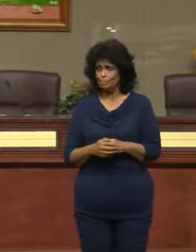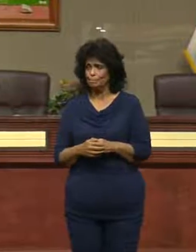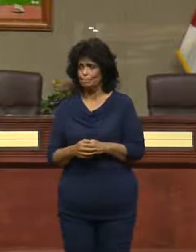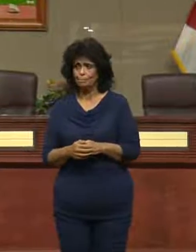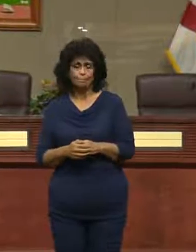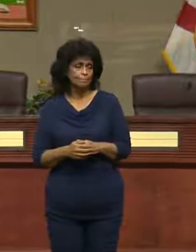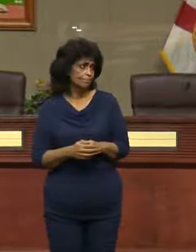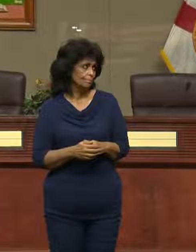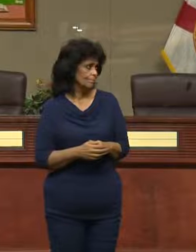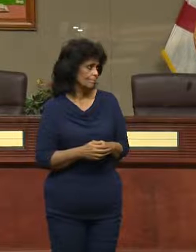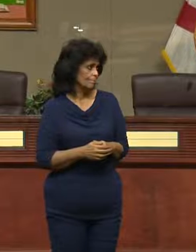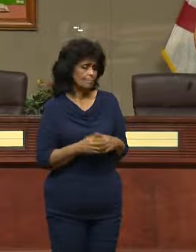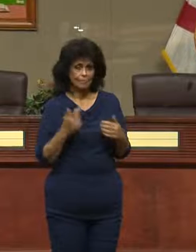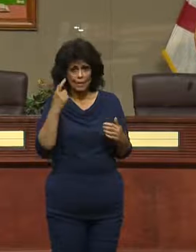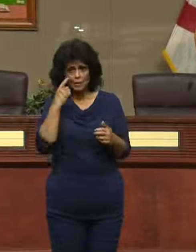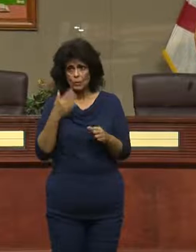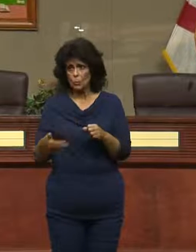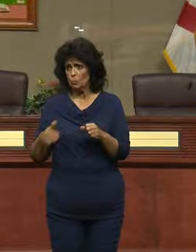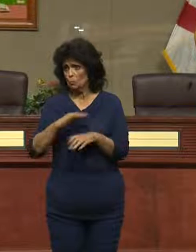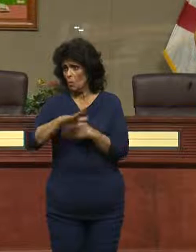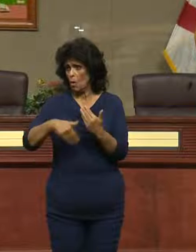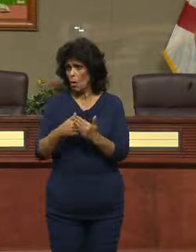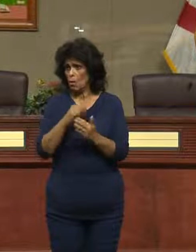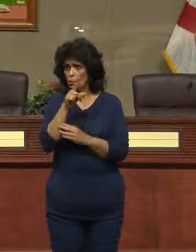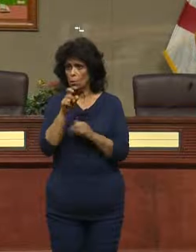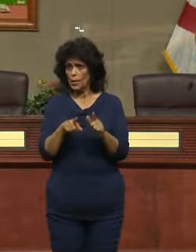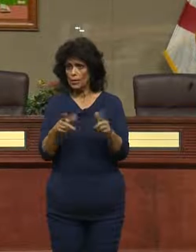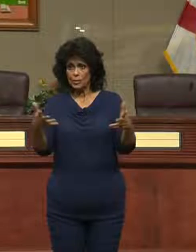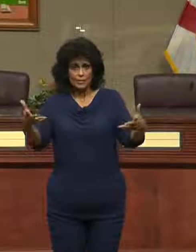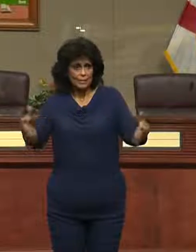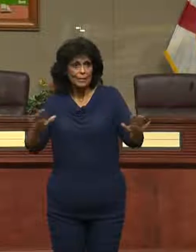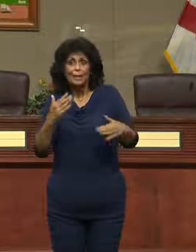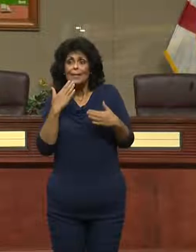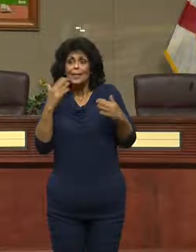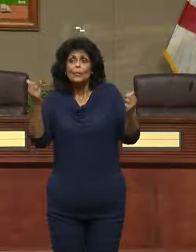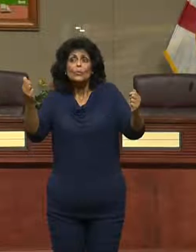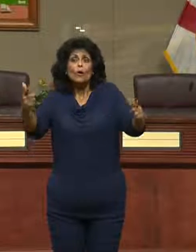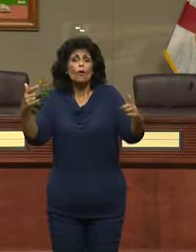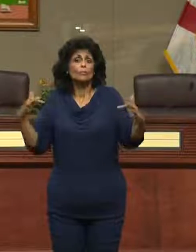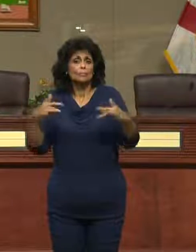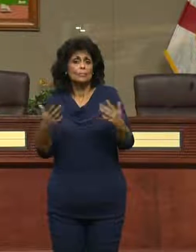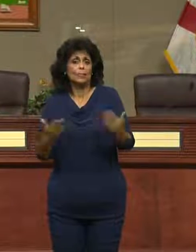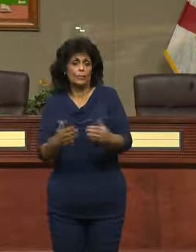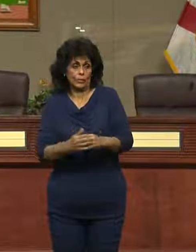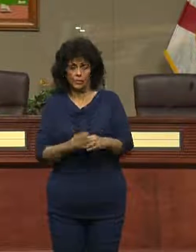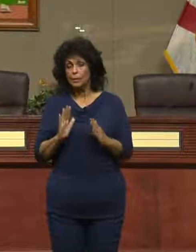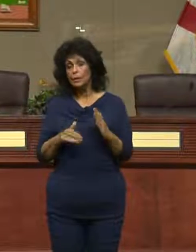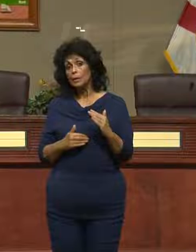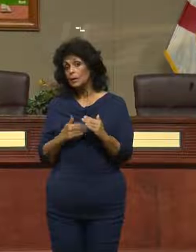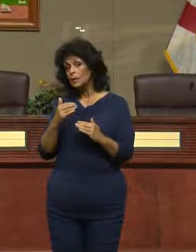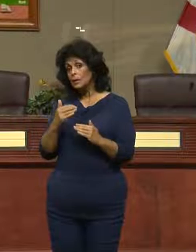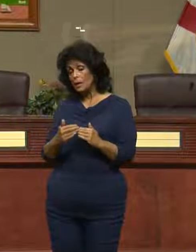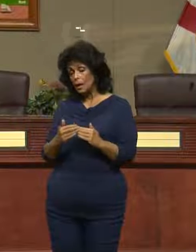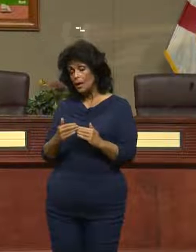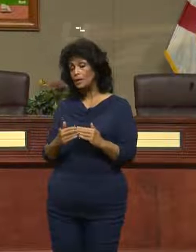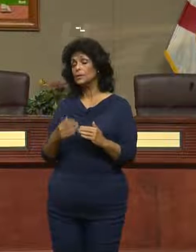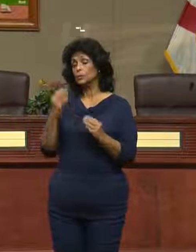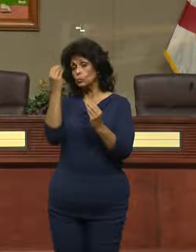Okay, I think we have covered all of the questions at this point. Thank you all for being here. Our next press